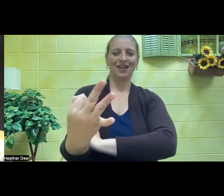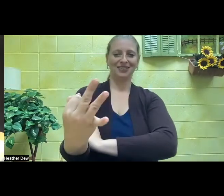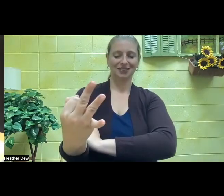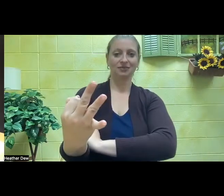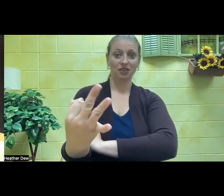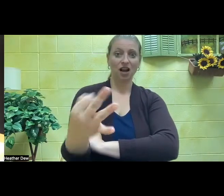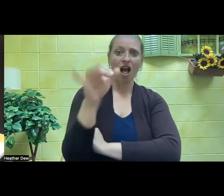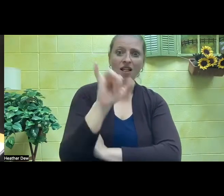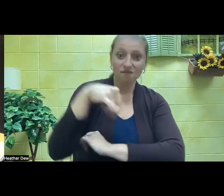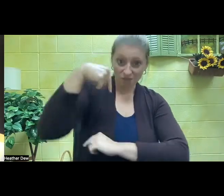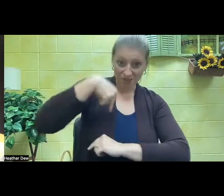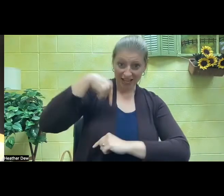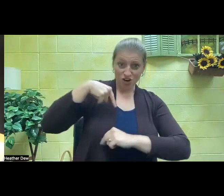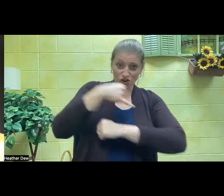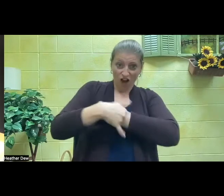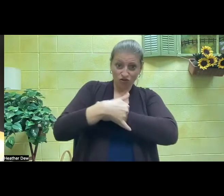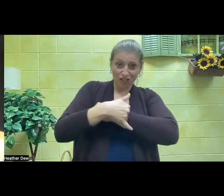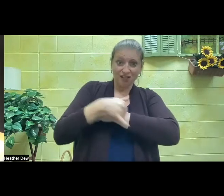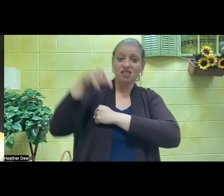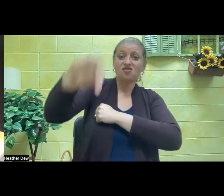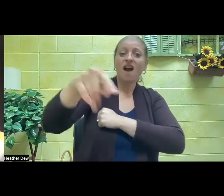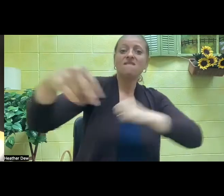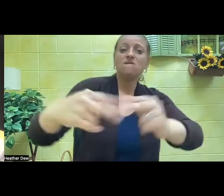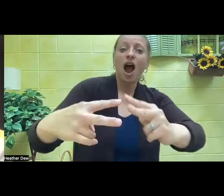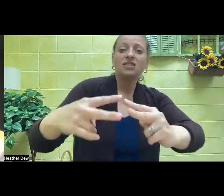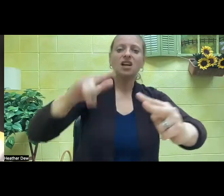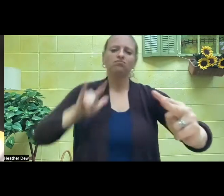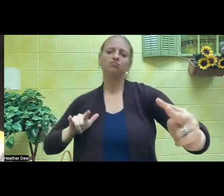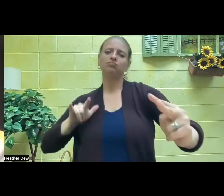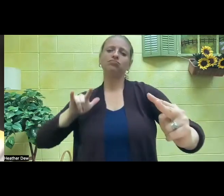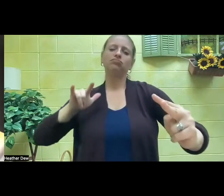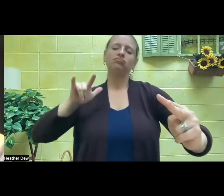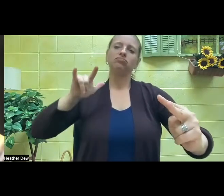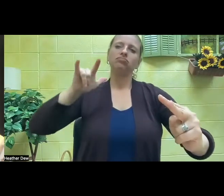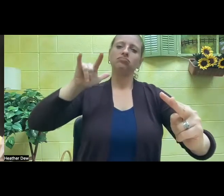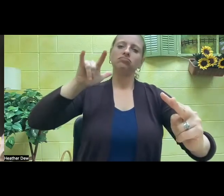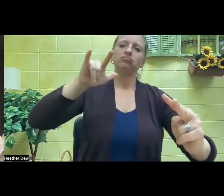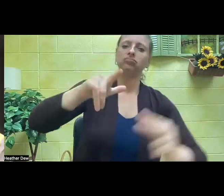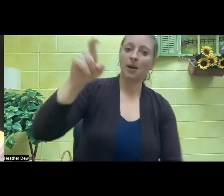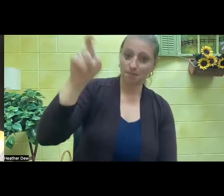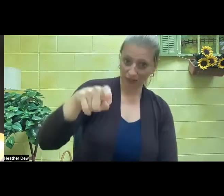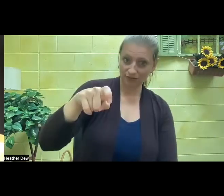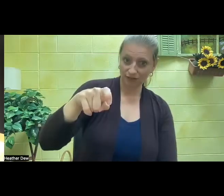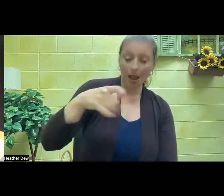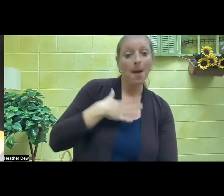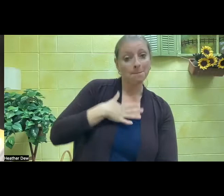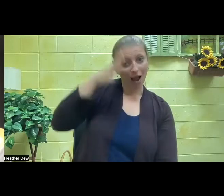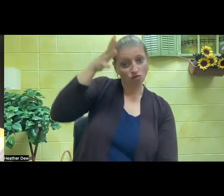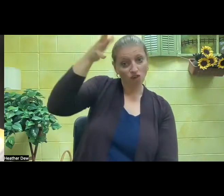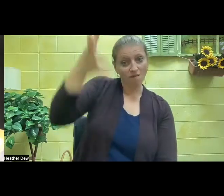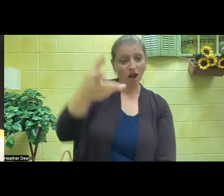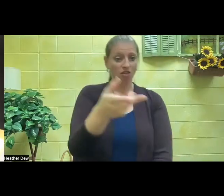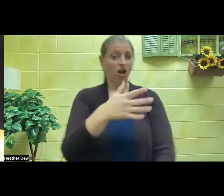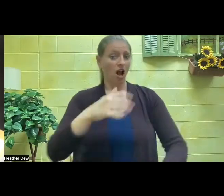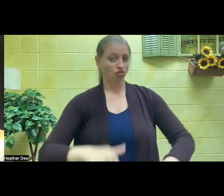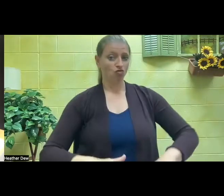cross an ocean to get there from here. Papan lived in Paris with Pedro, his brother, when they were both